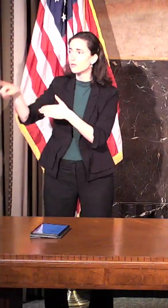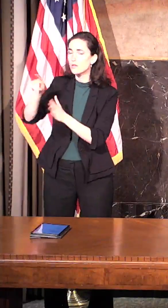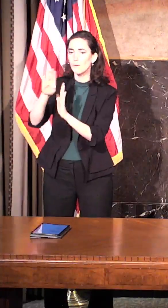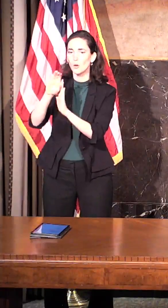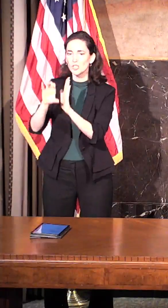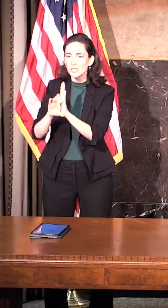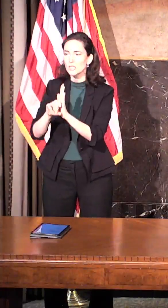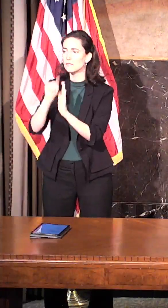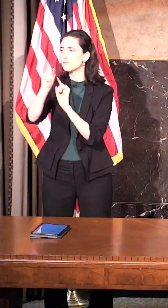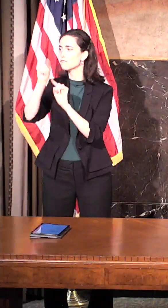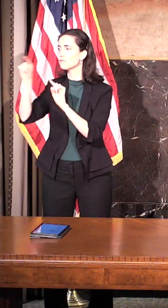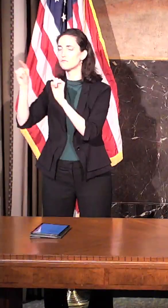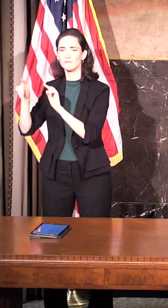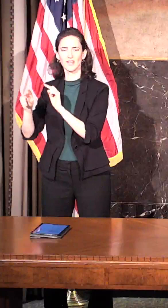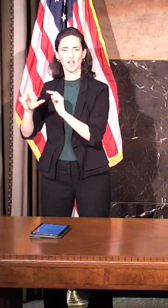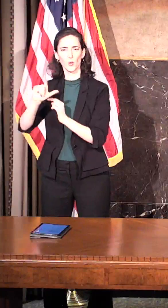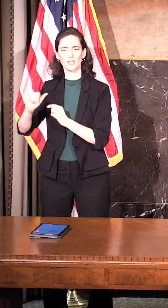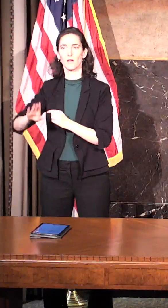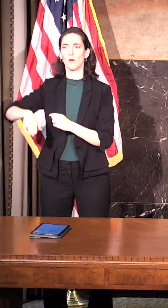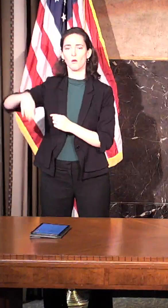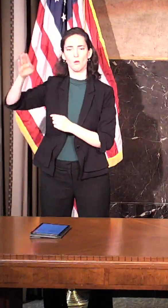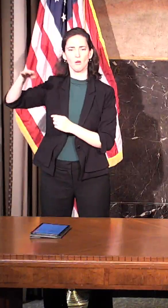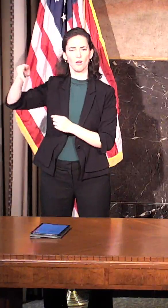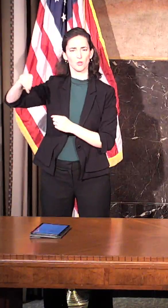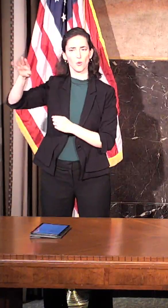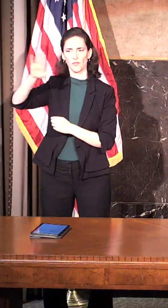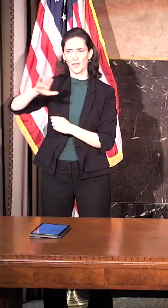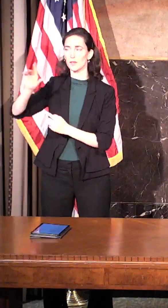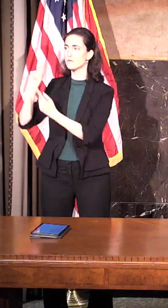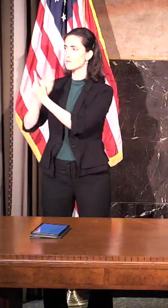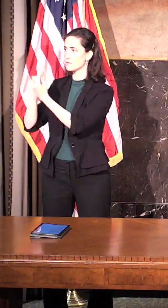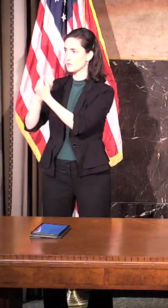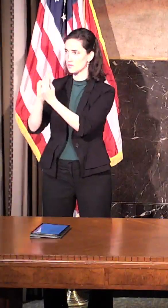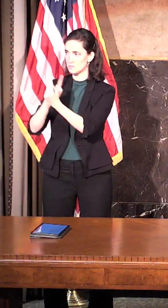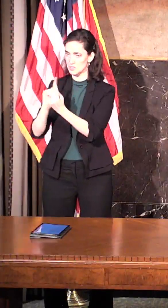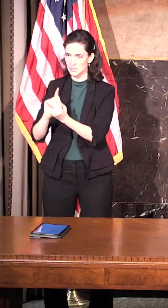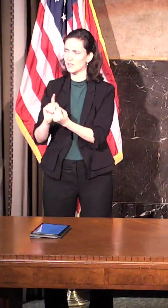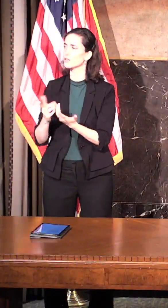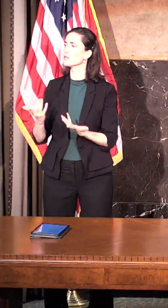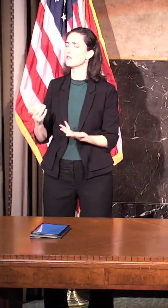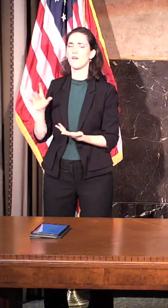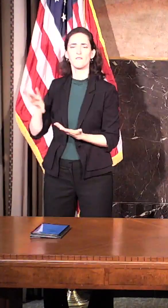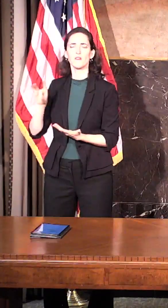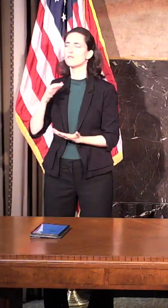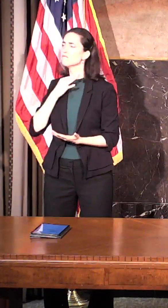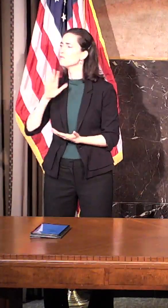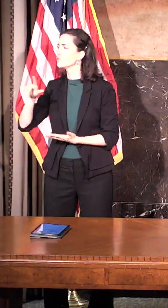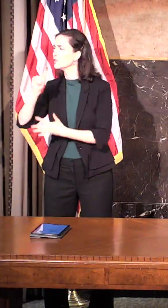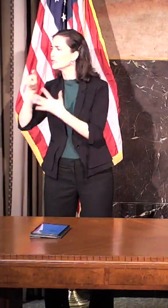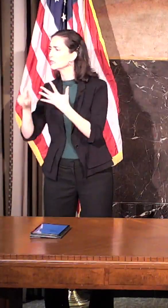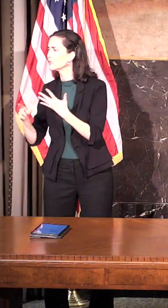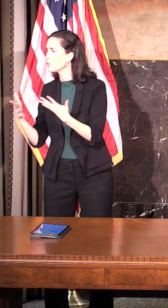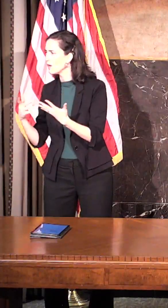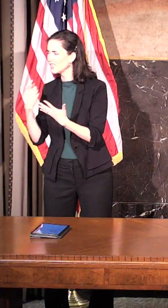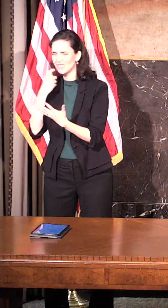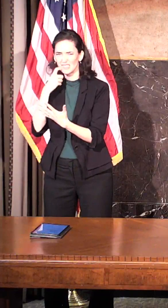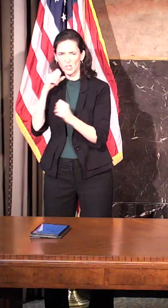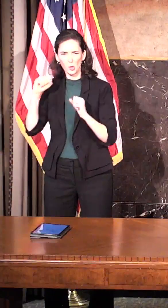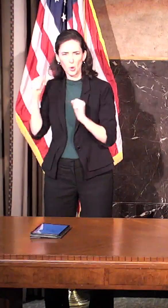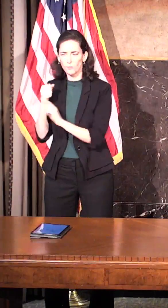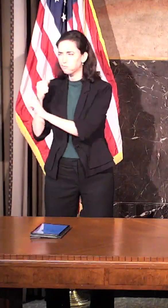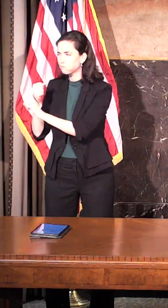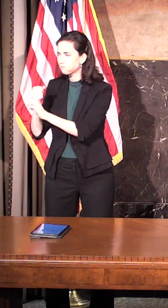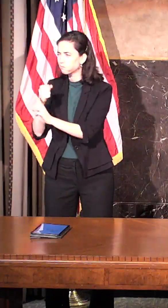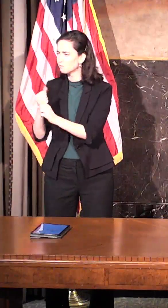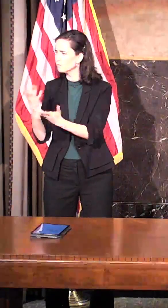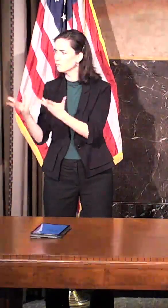elsewhere across North Louisiana on the needs that they still have following the extreme winter weather. The